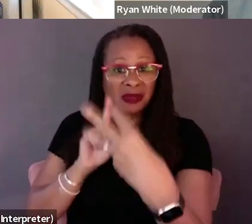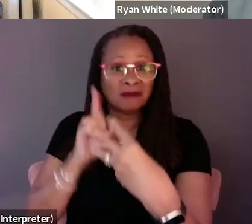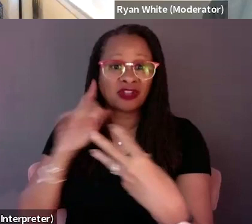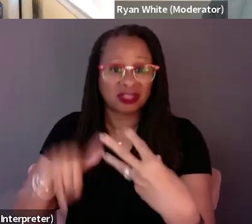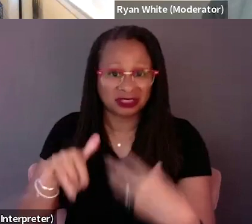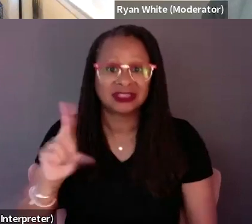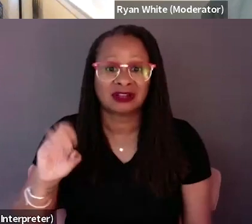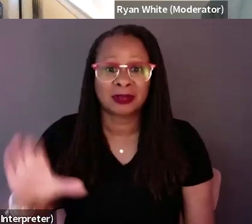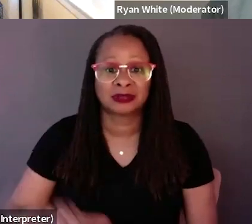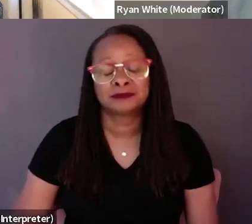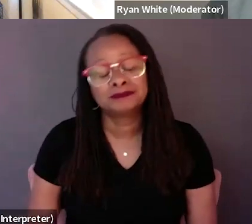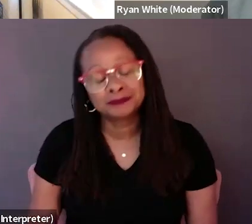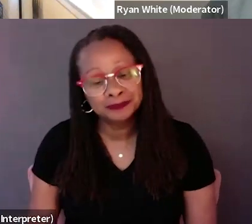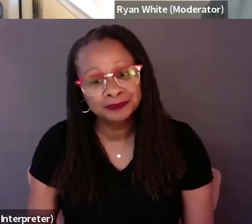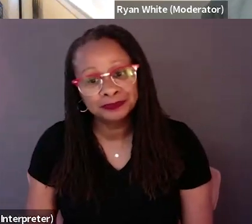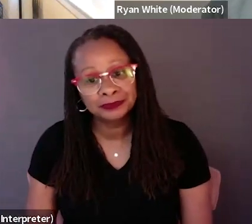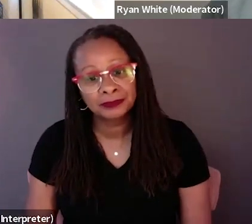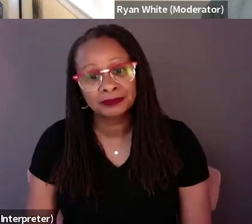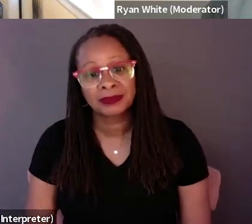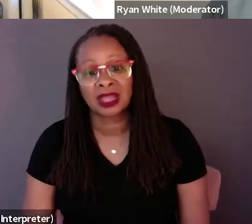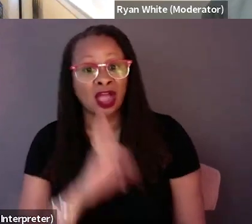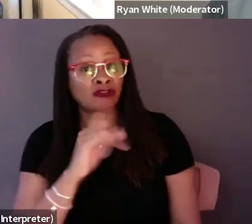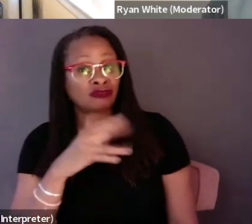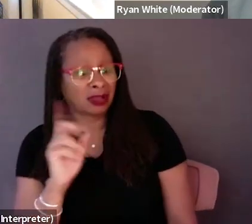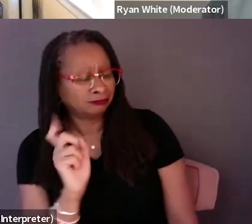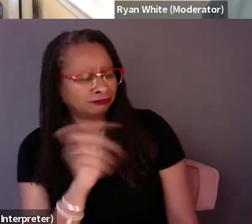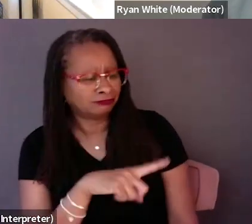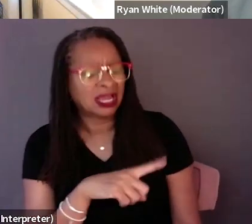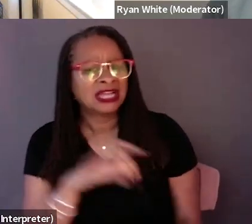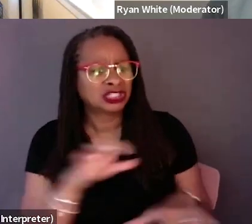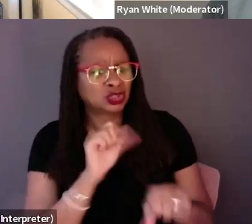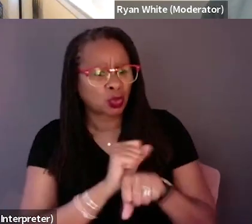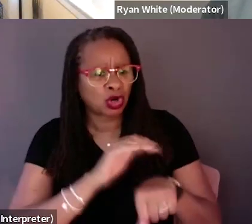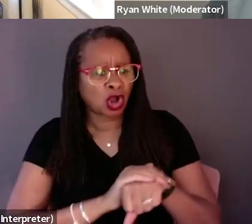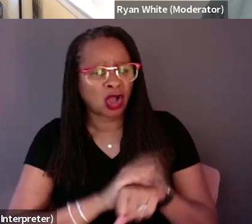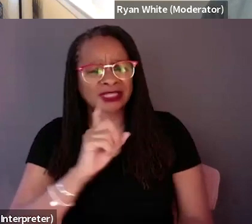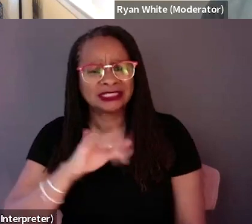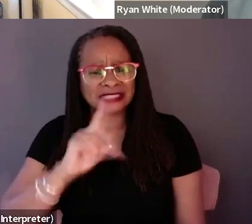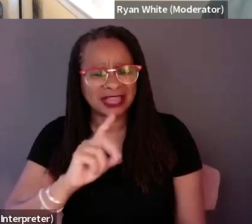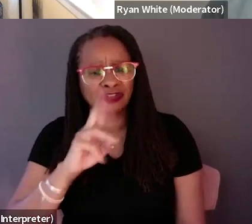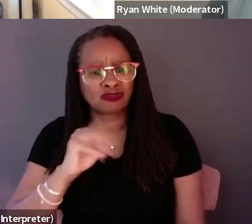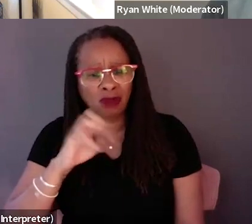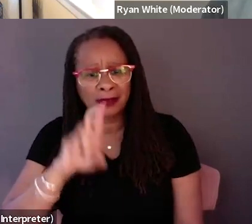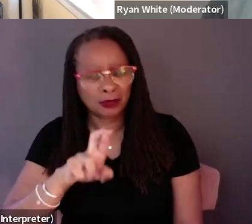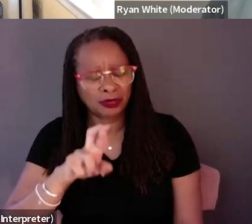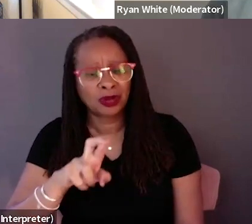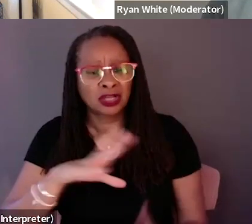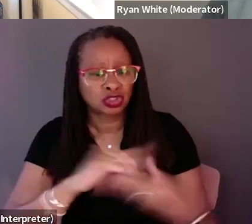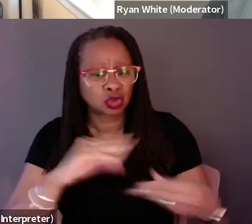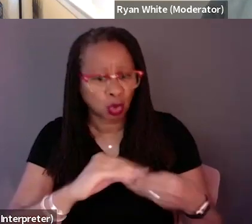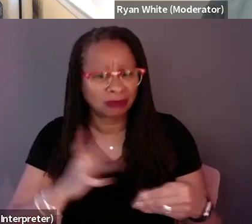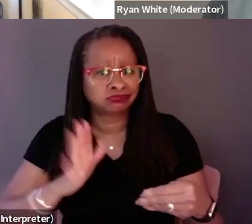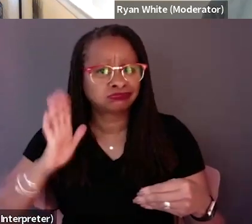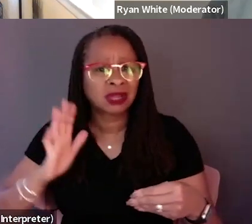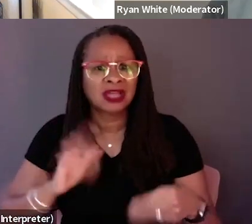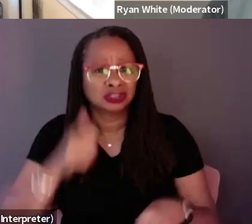film. So did you work on the David Reimer story when you were NBC, or you just remembered it and it had moved you back in the day?